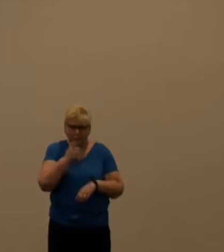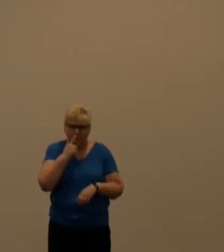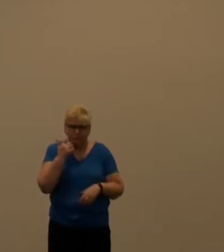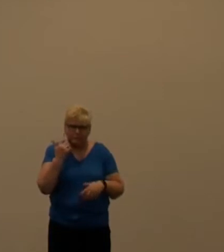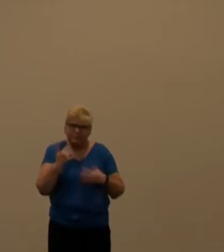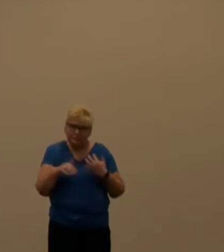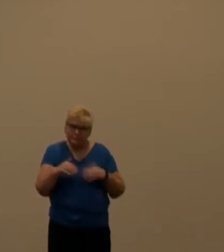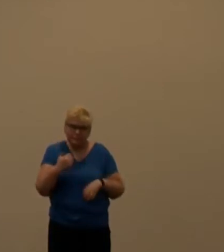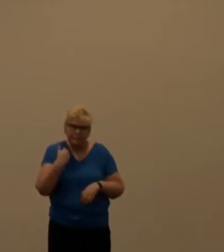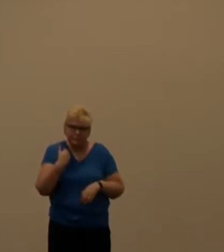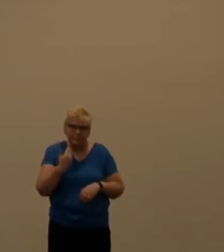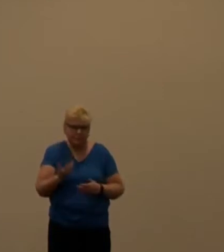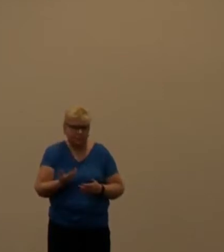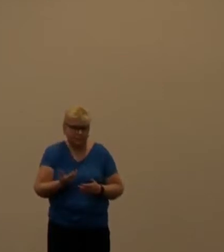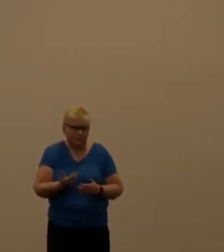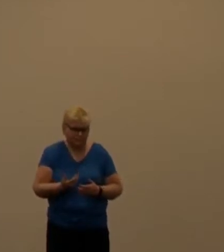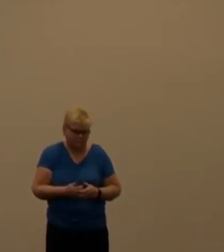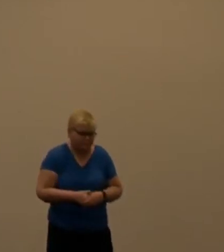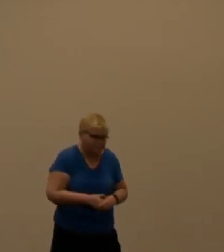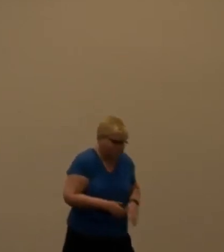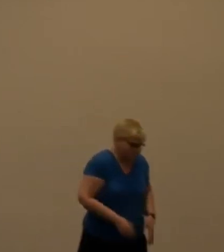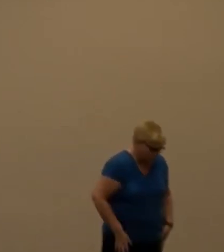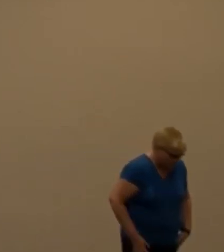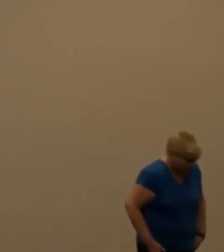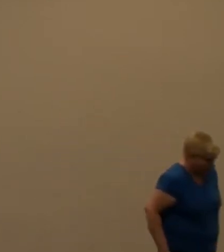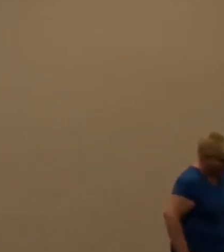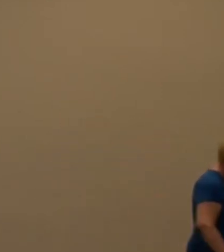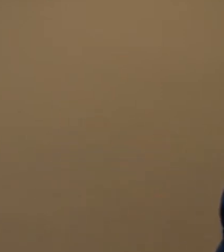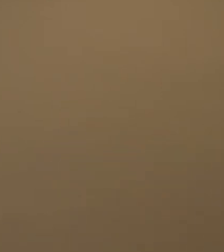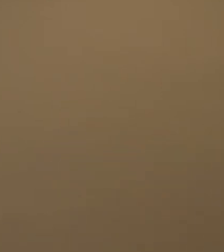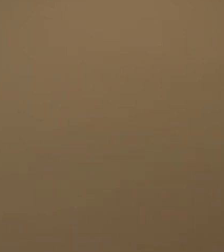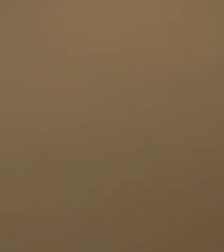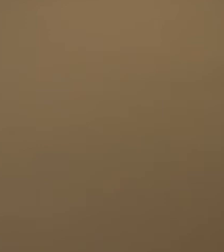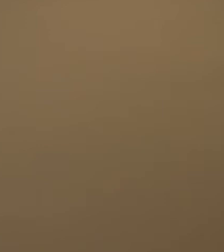butt. The second one is how much data is needed.